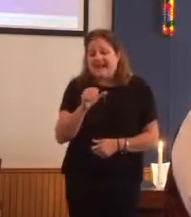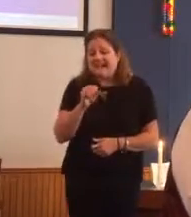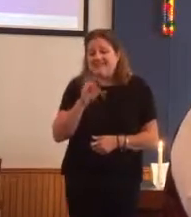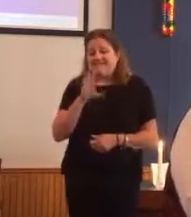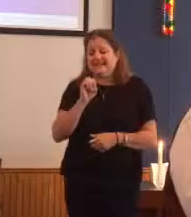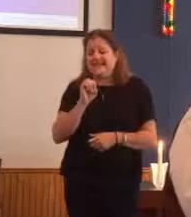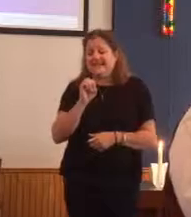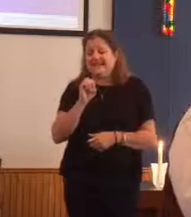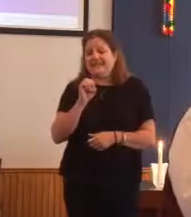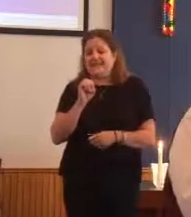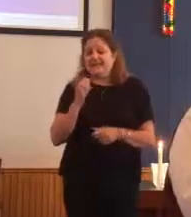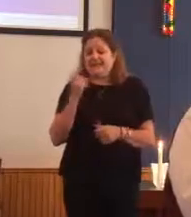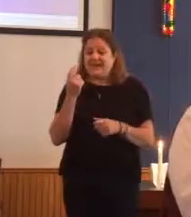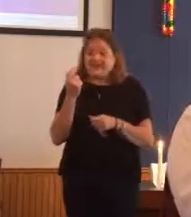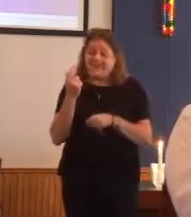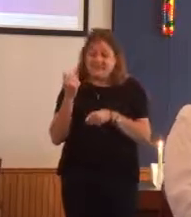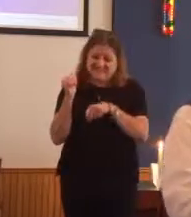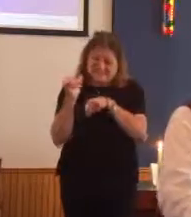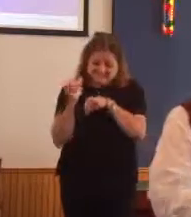path.